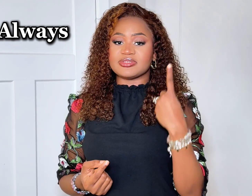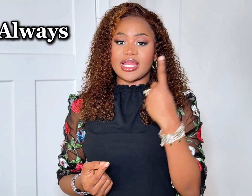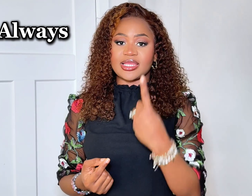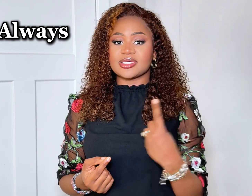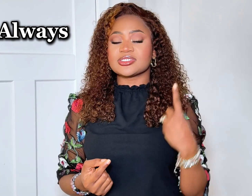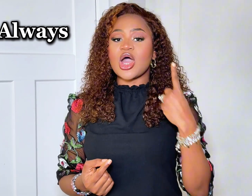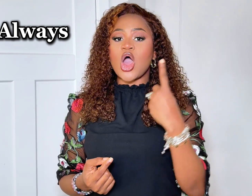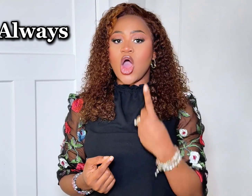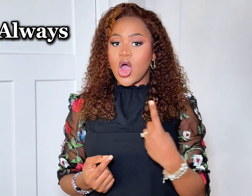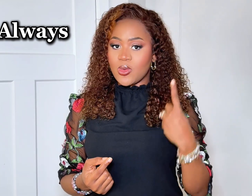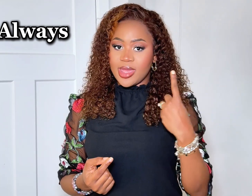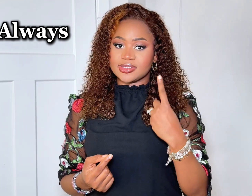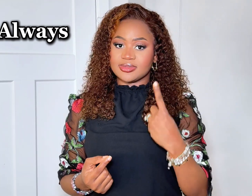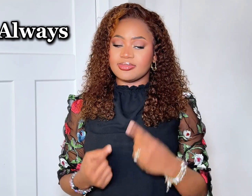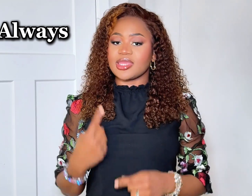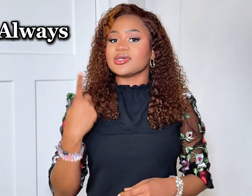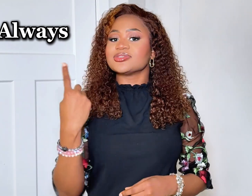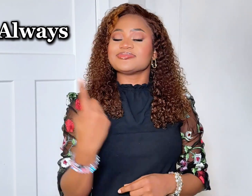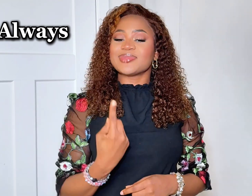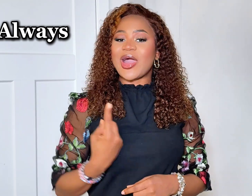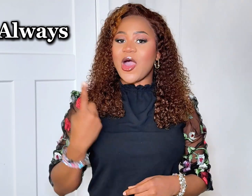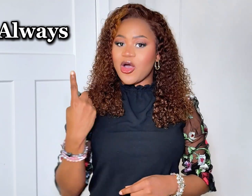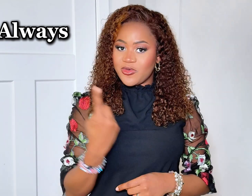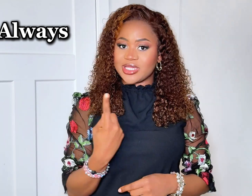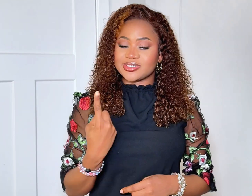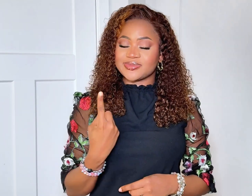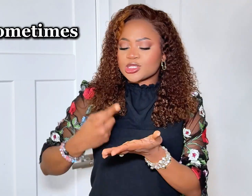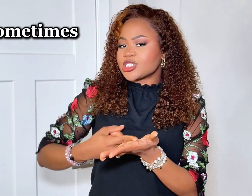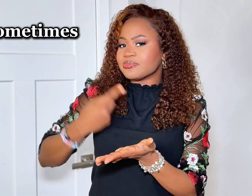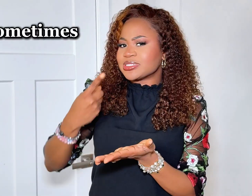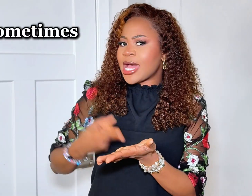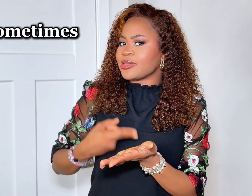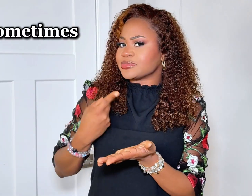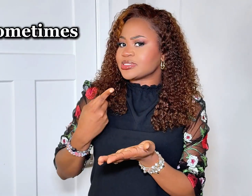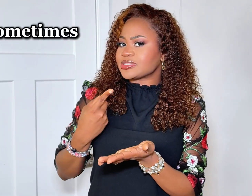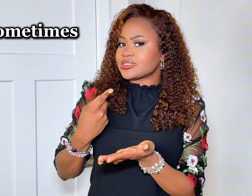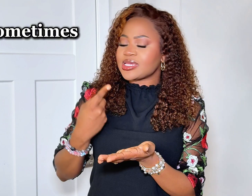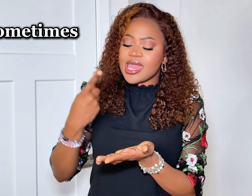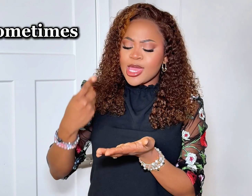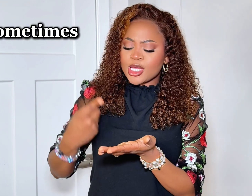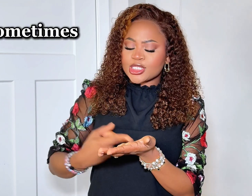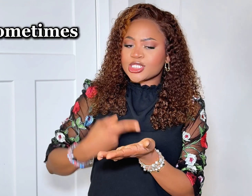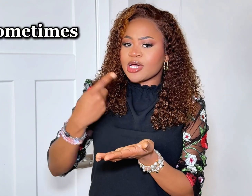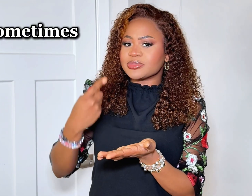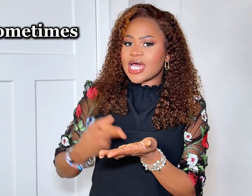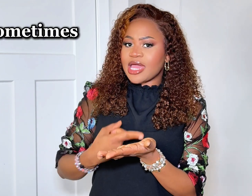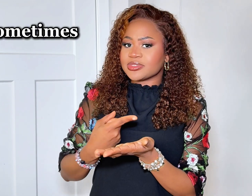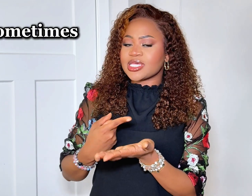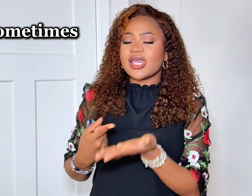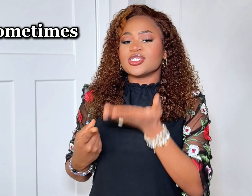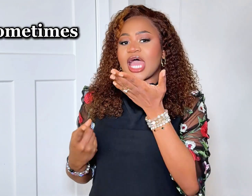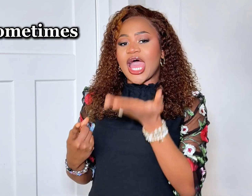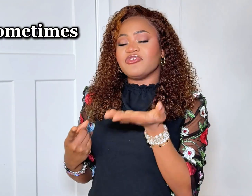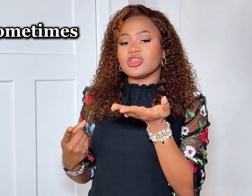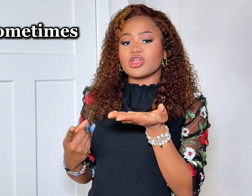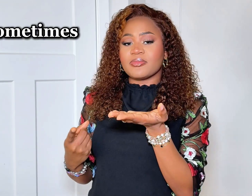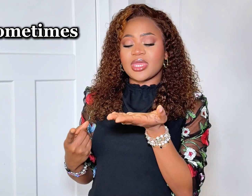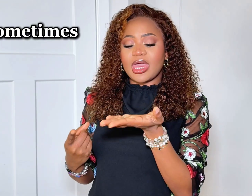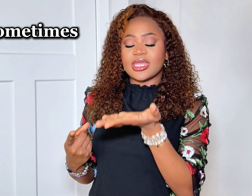side like this. Always. Like this. Always. Sometimes. Sometimes. So have your non-dominant hand, the